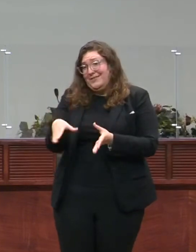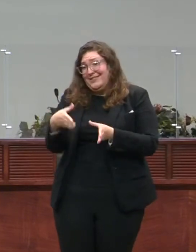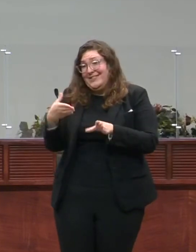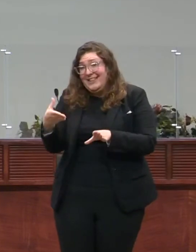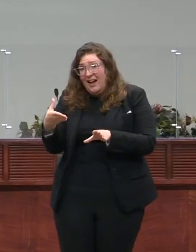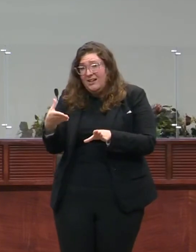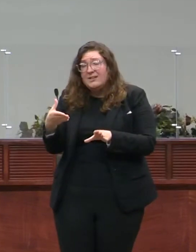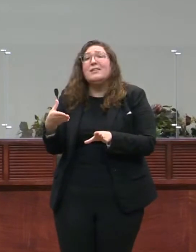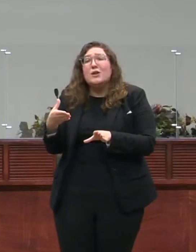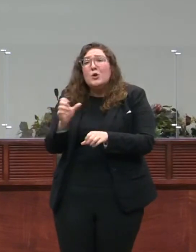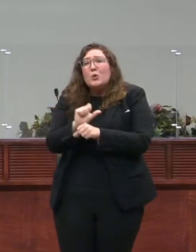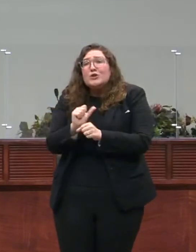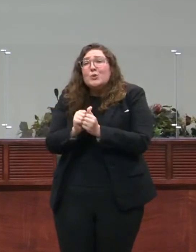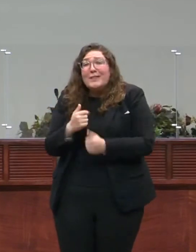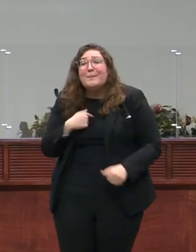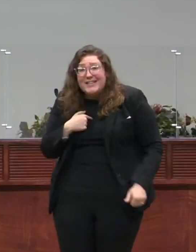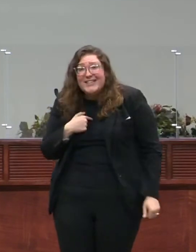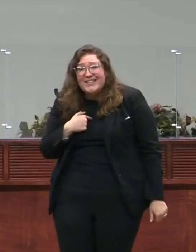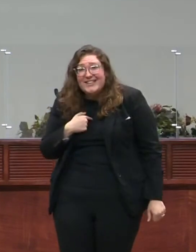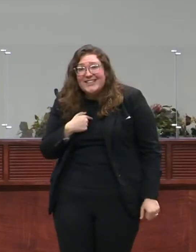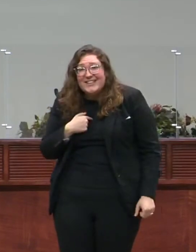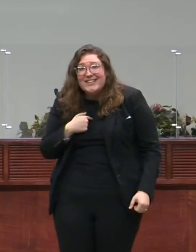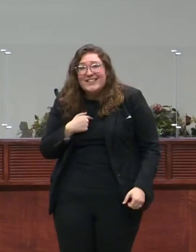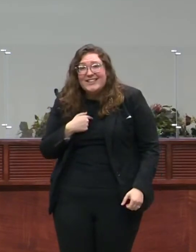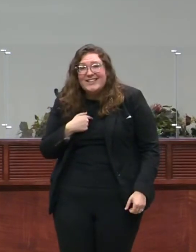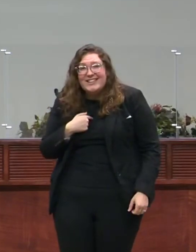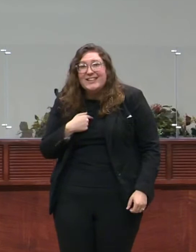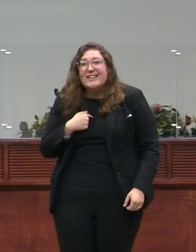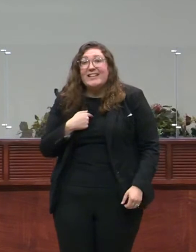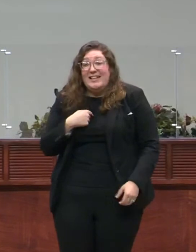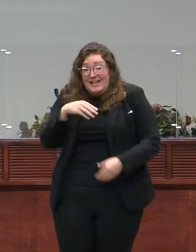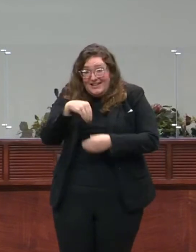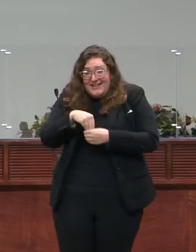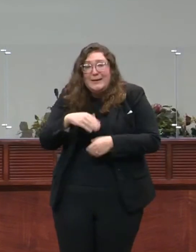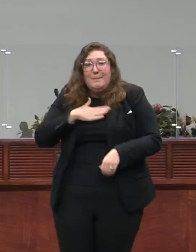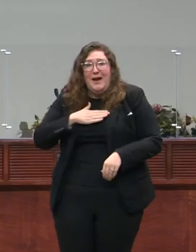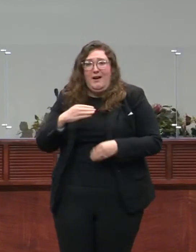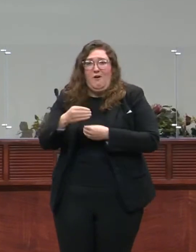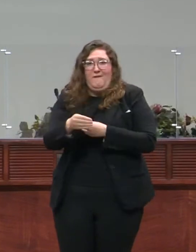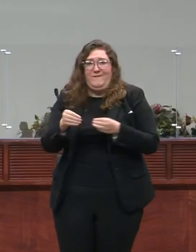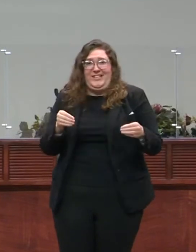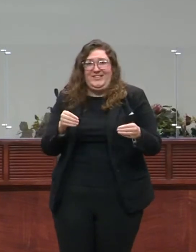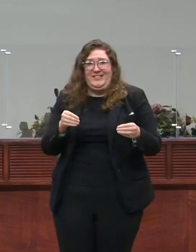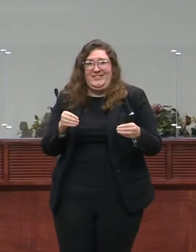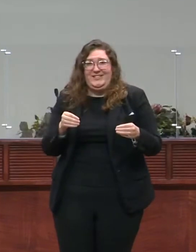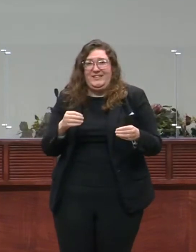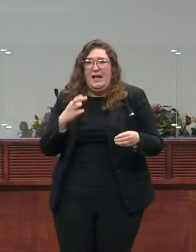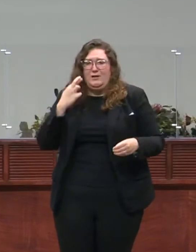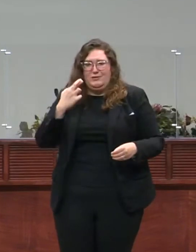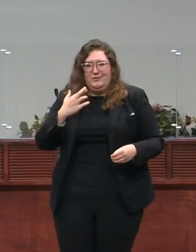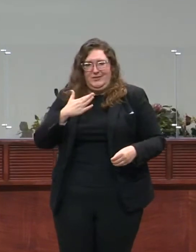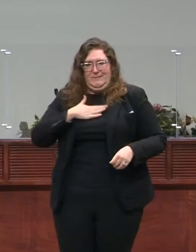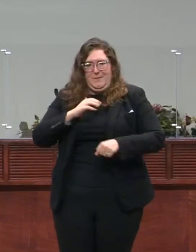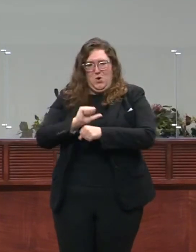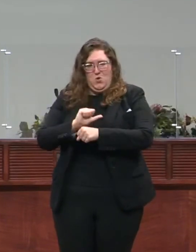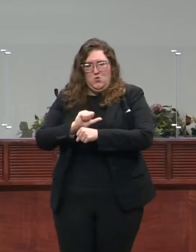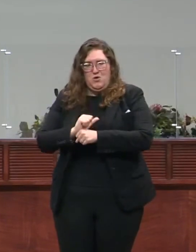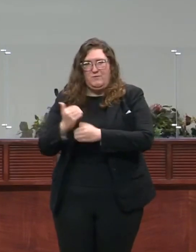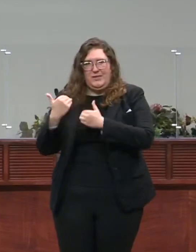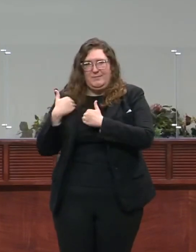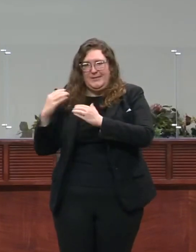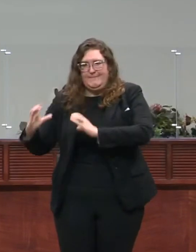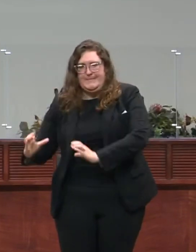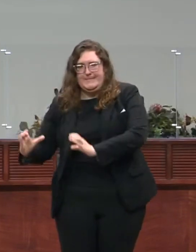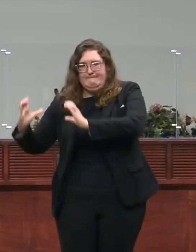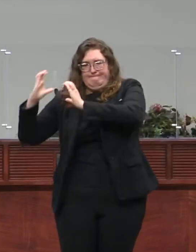in my office, who works in the mayor's office. So this is why I take the position that I take, and I'm going to continue to